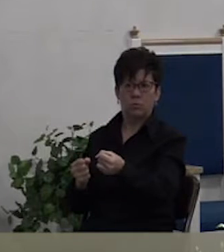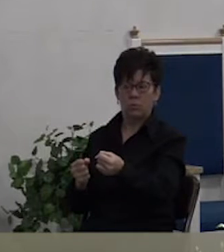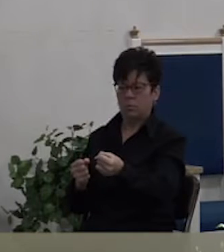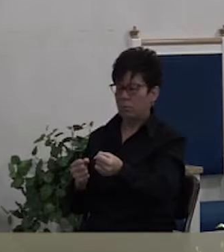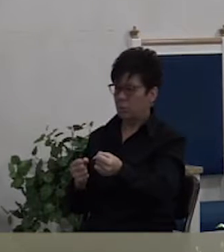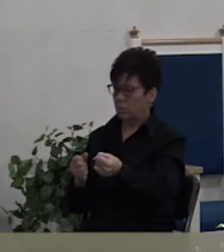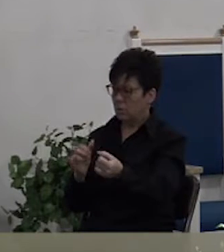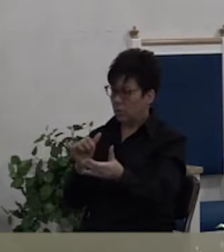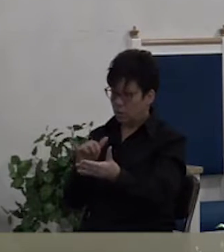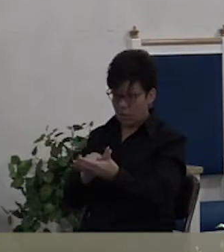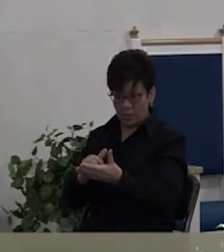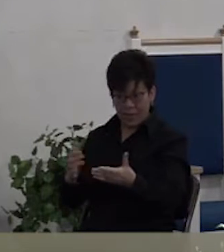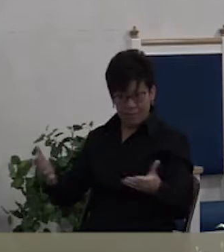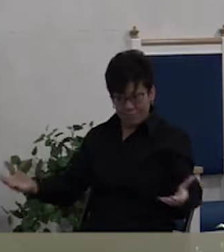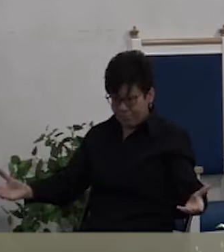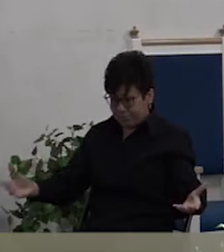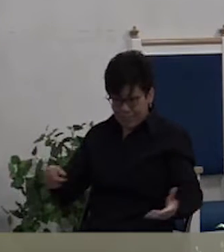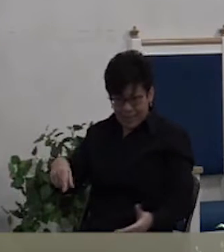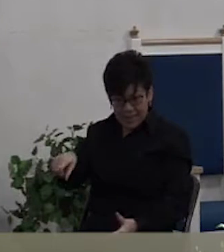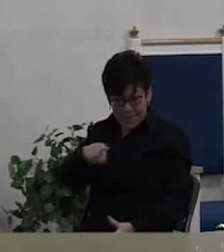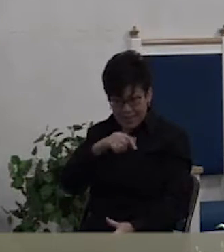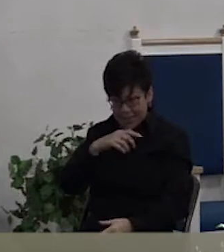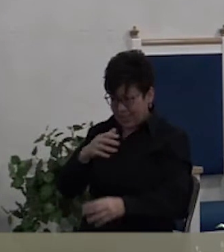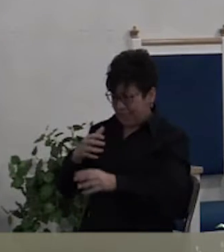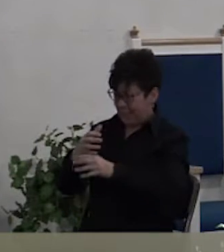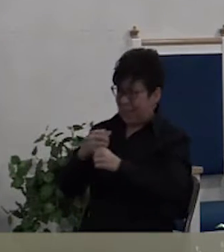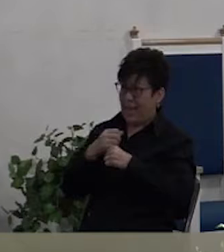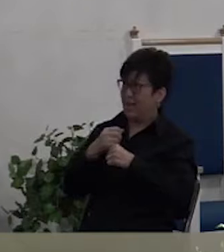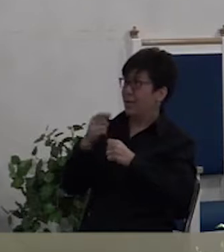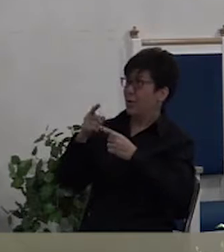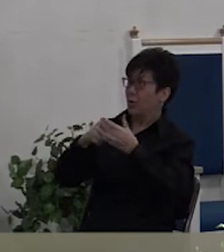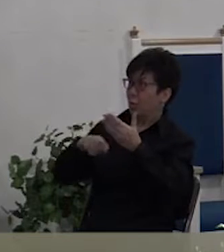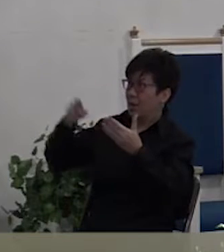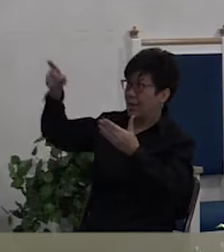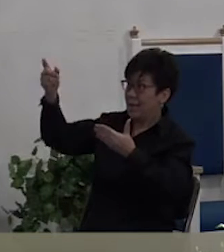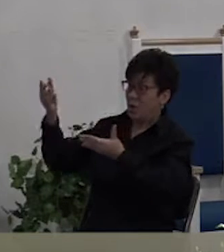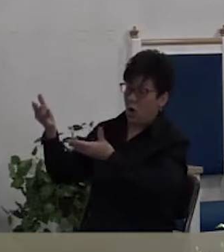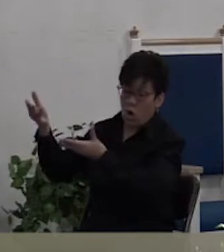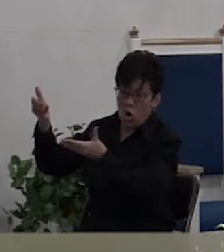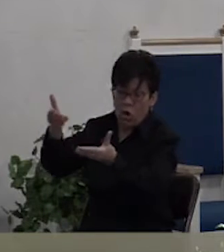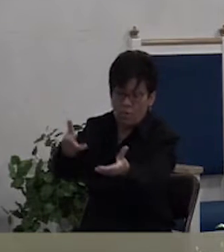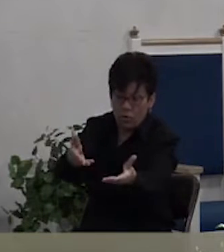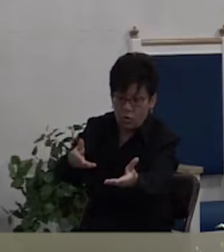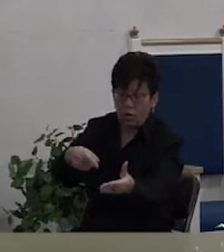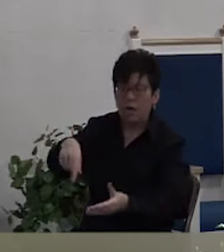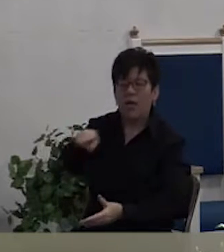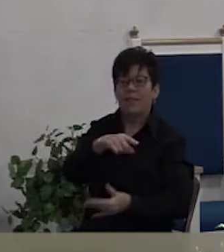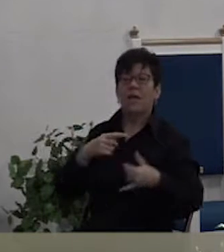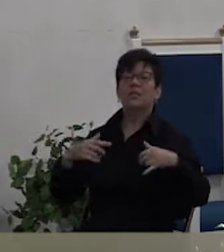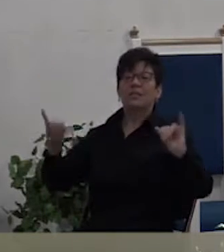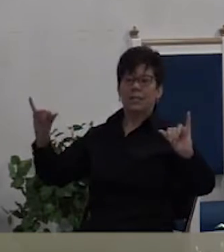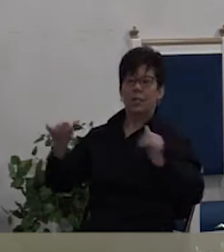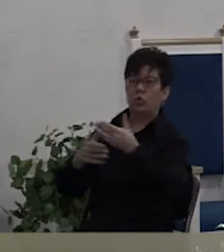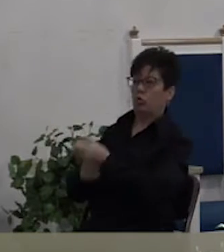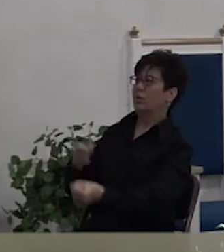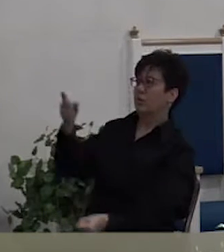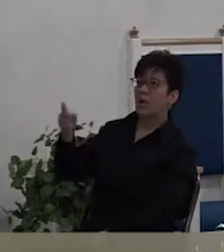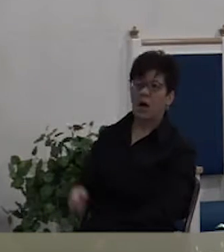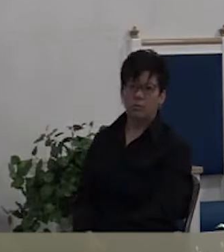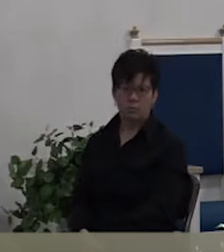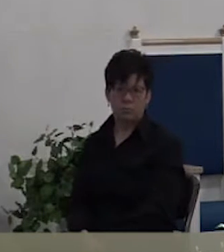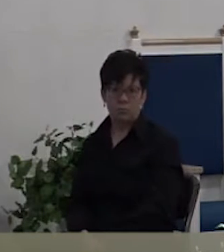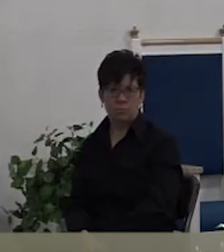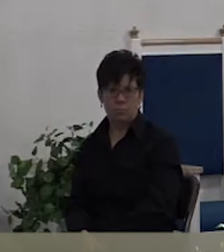that even though they didn't get what God was offering them, they still trusted God.